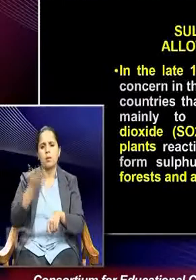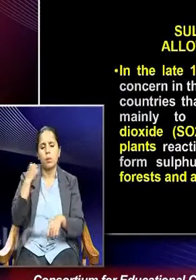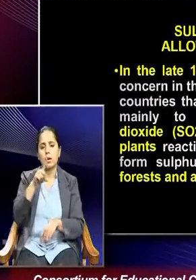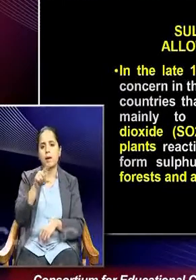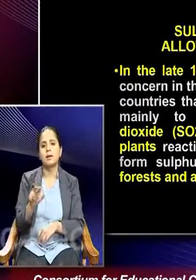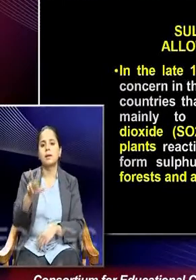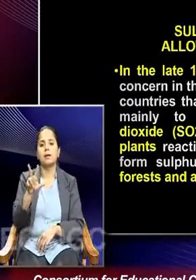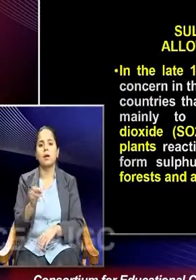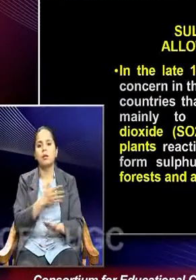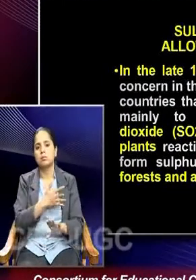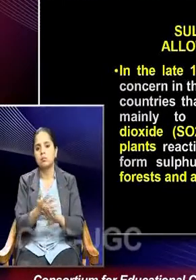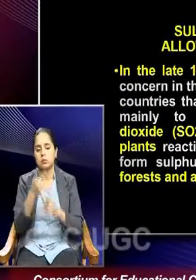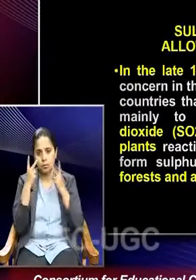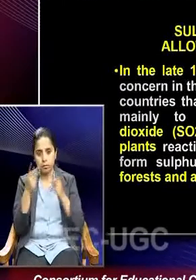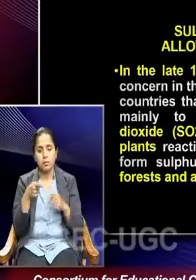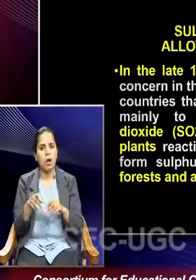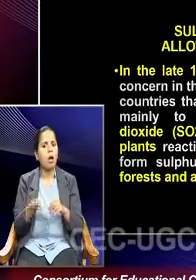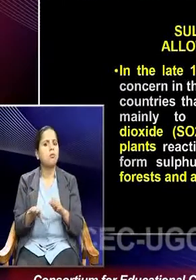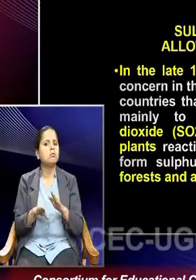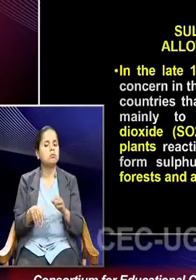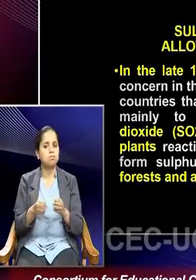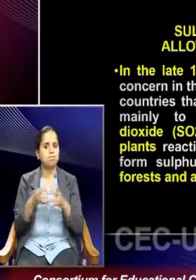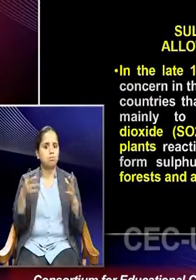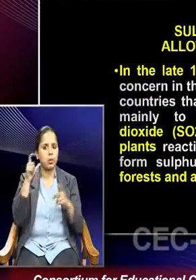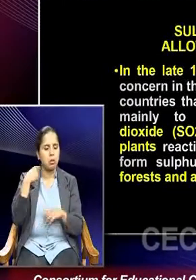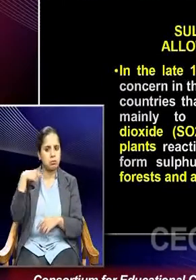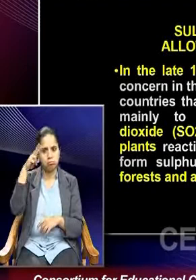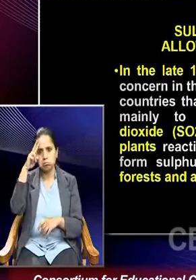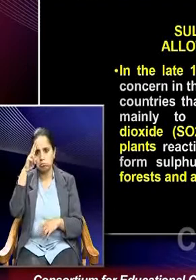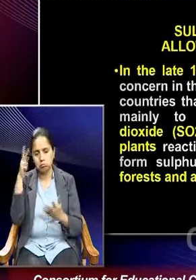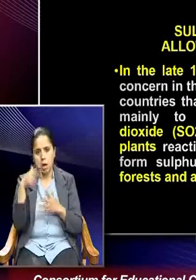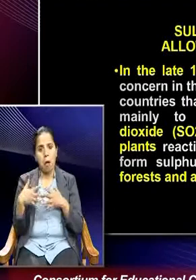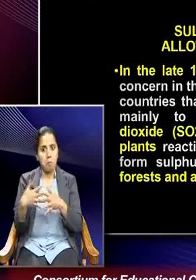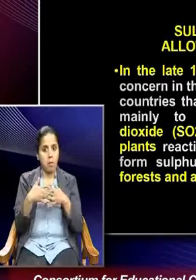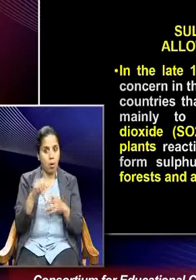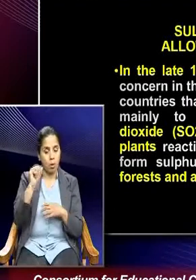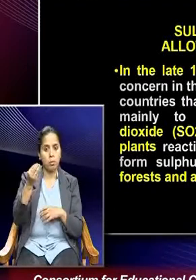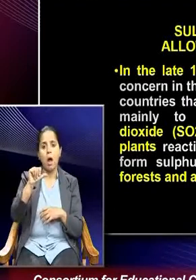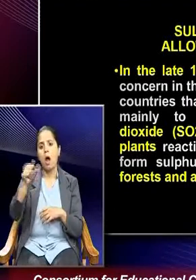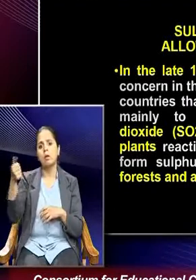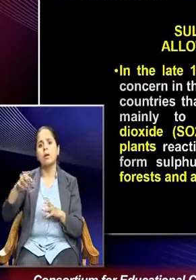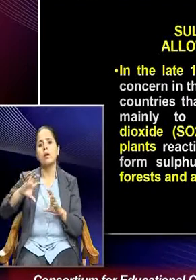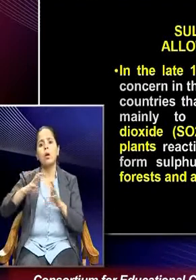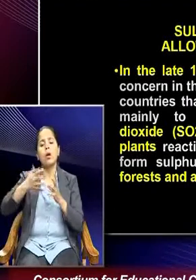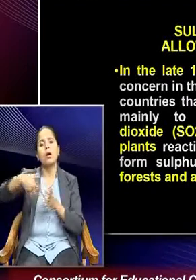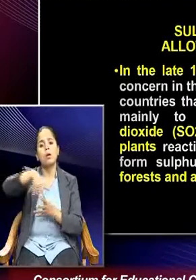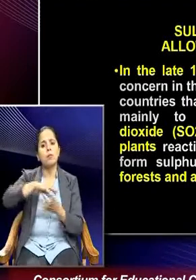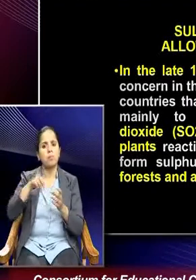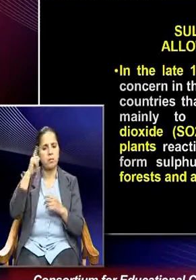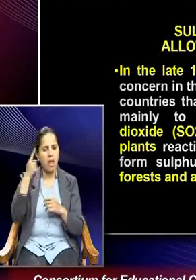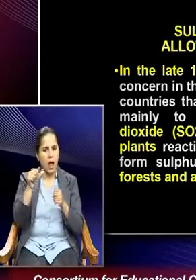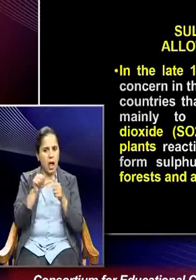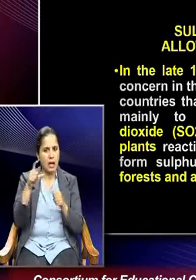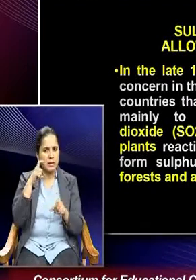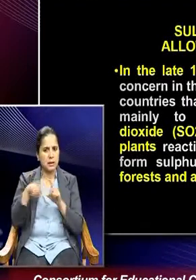1980s, there was a growing concern in United States and other countries about the acid precipitation, which